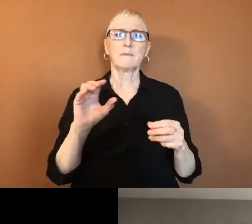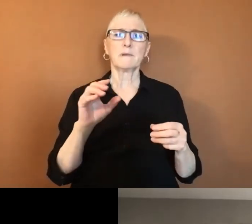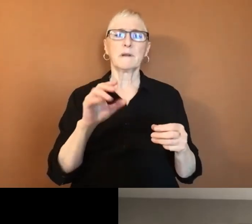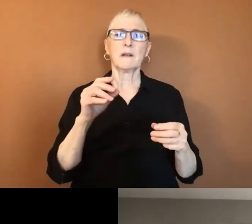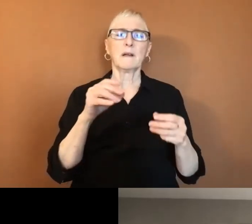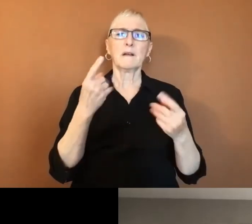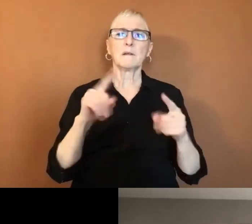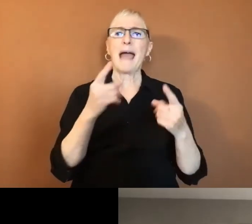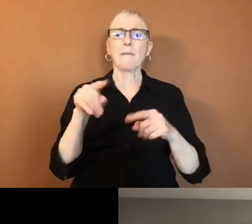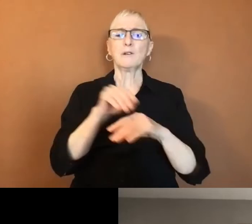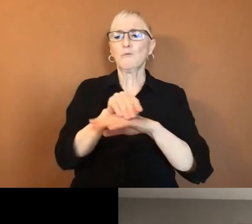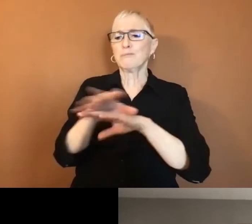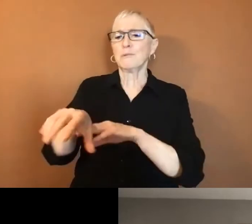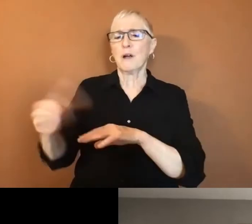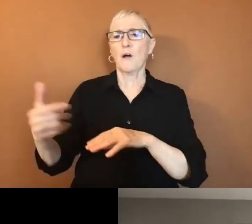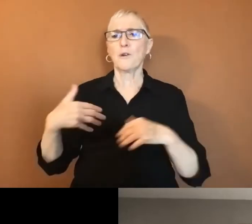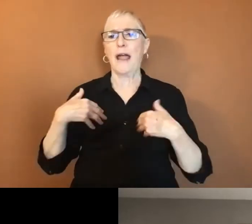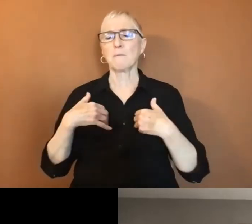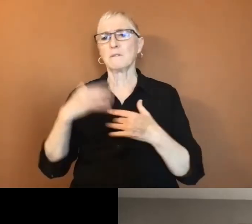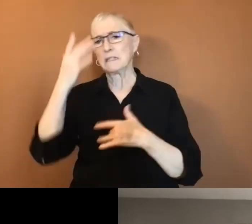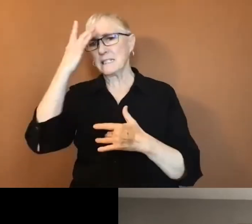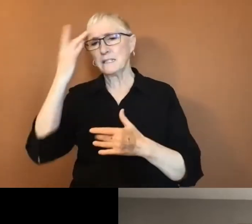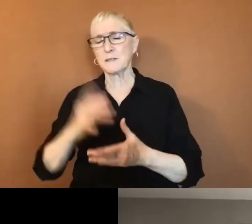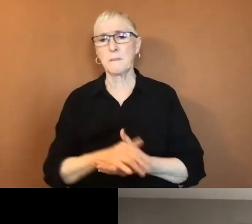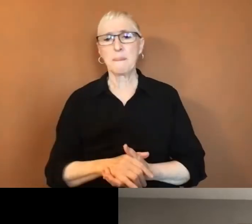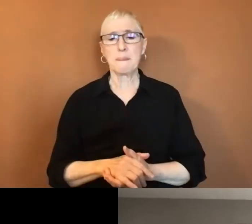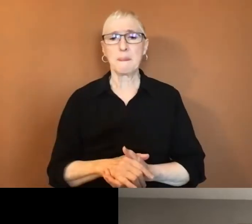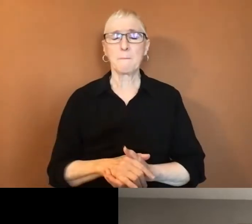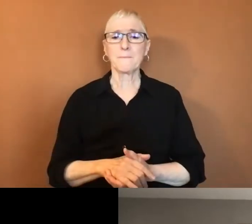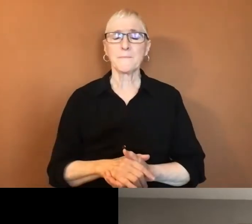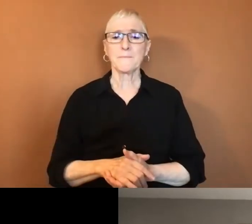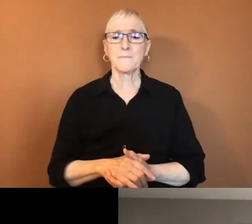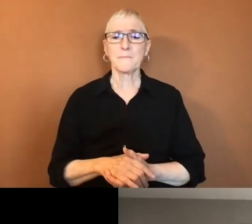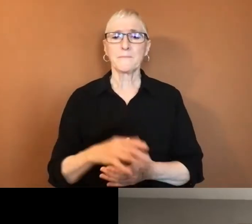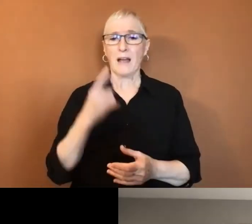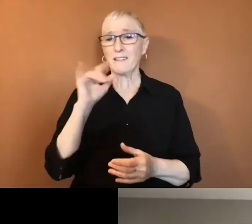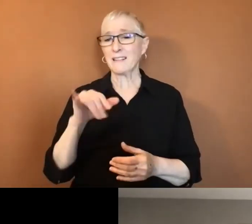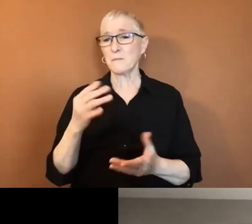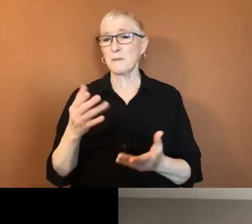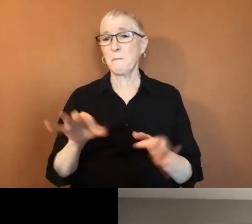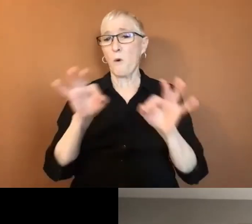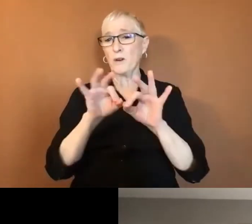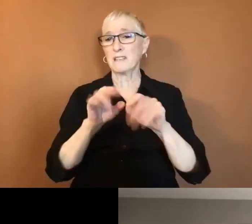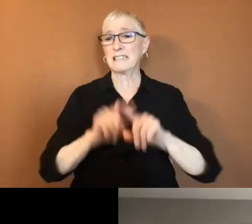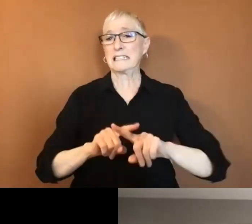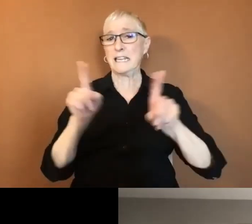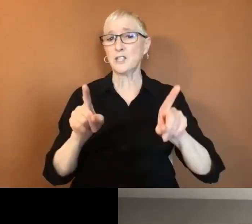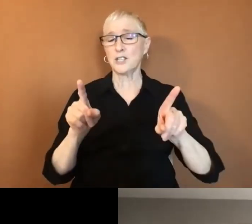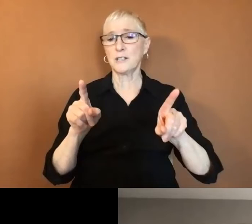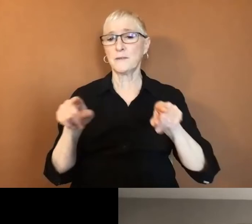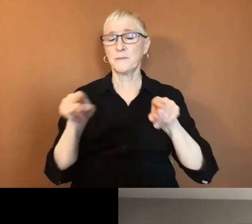spillovers, zoonotic disease, etc. Yeah, I think that's probably a very important distinction of like